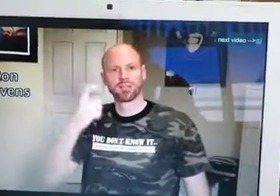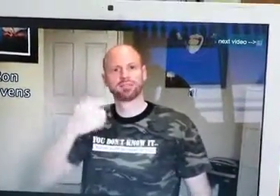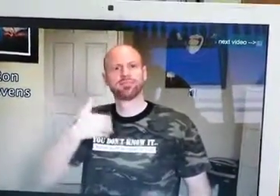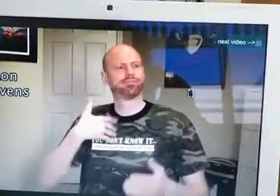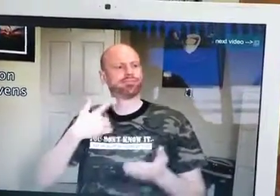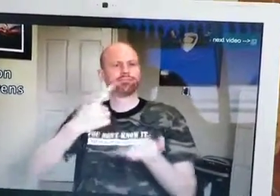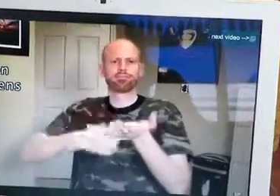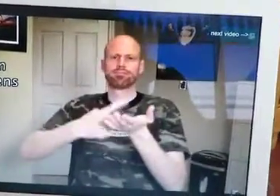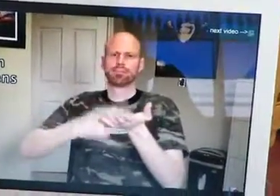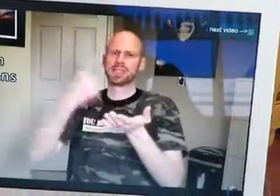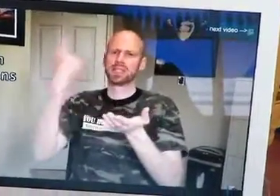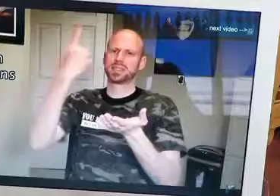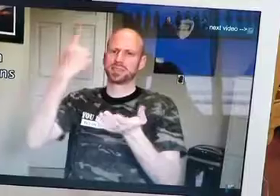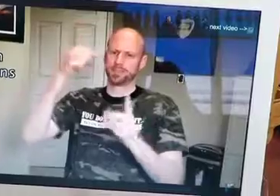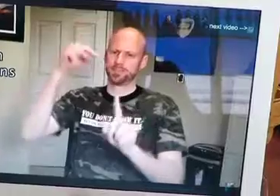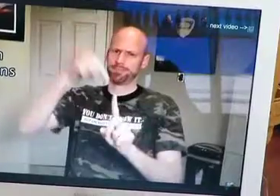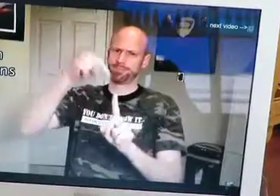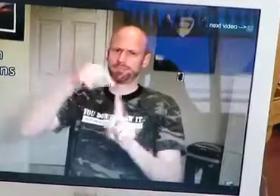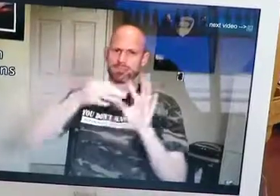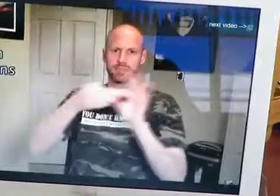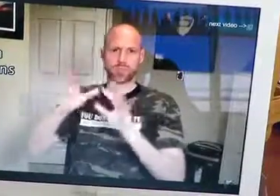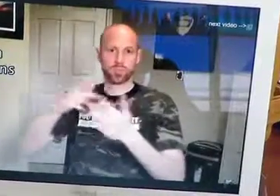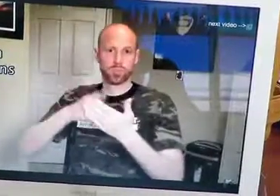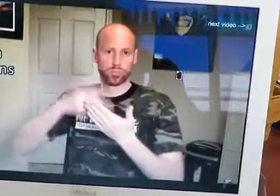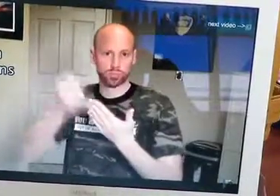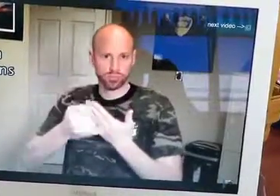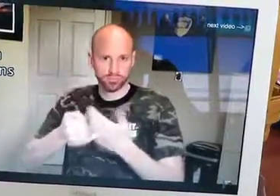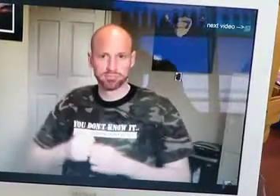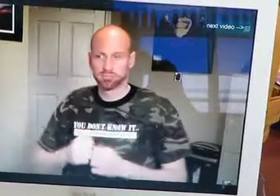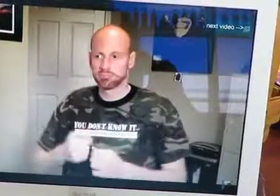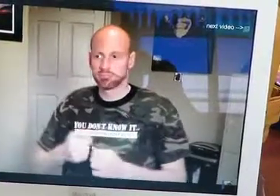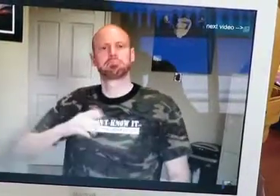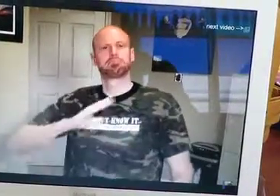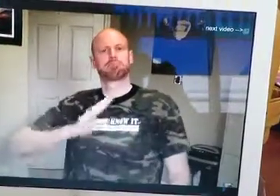Ron Stevens, and we would like to discuss the point of the project.